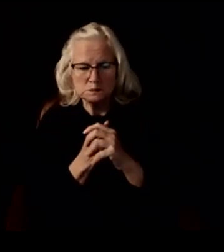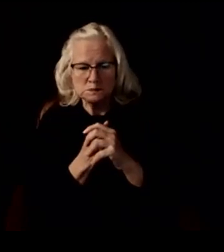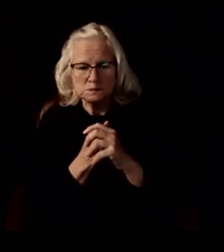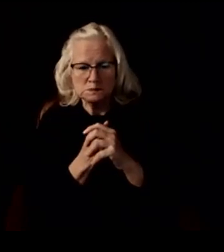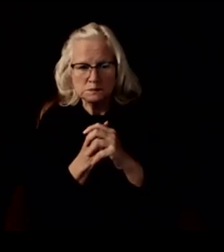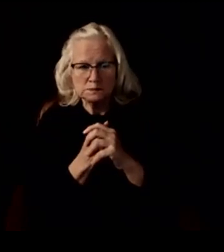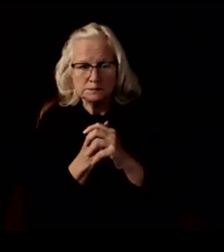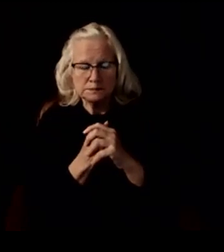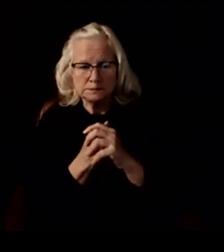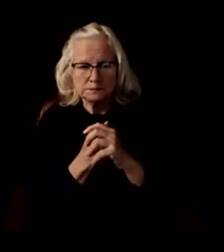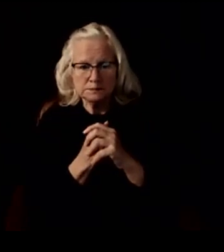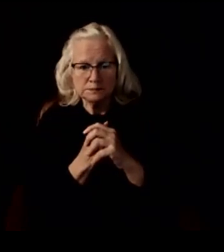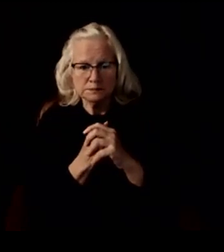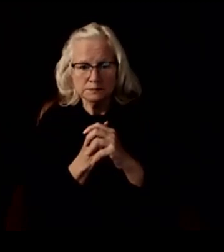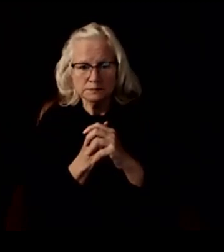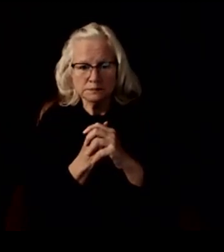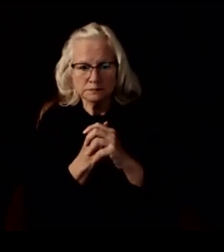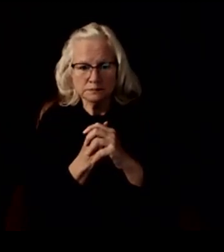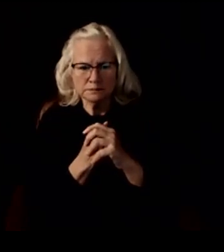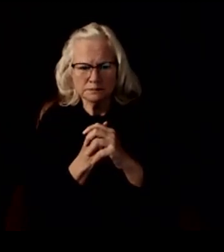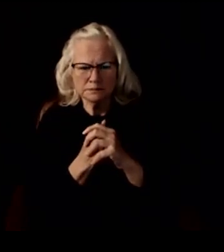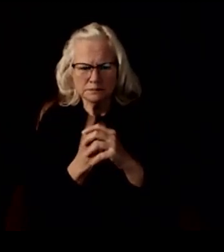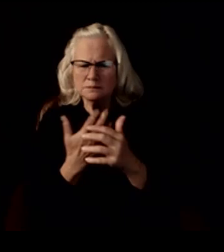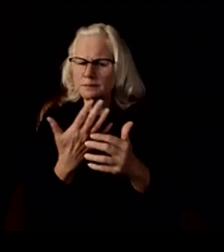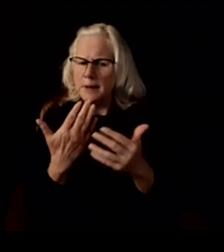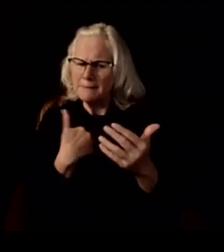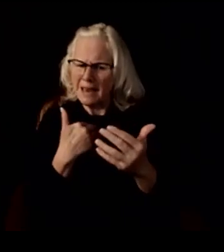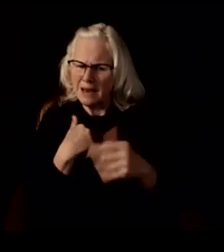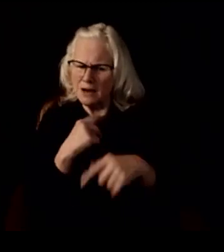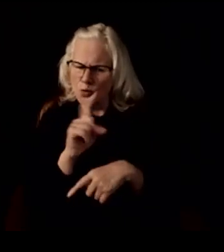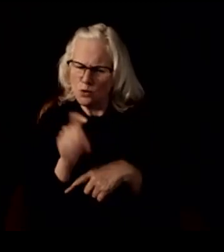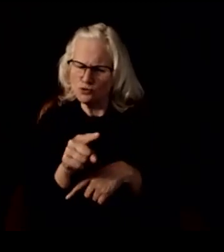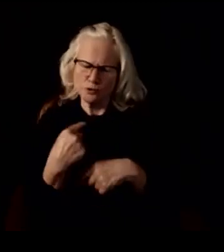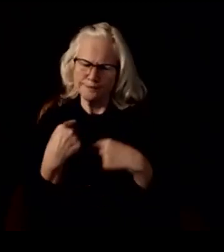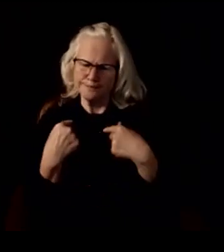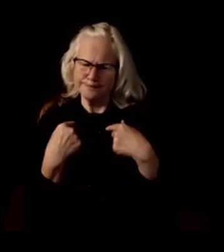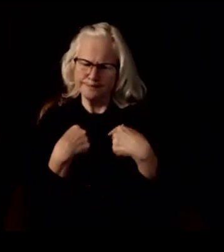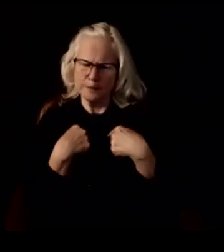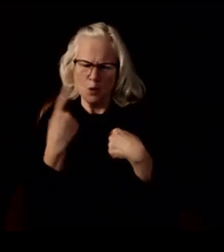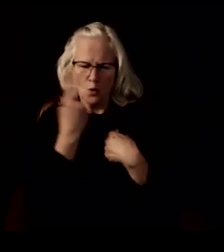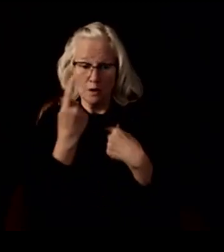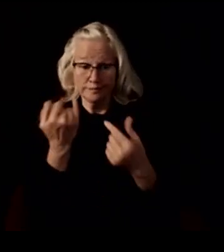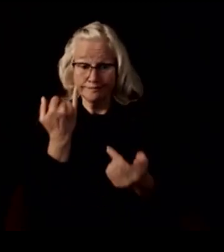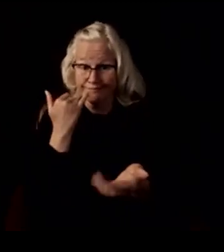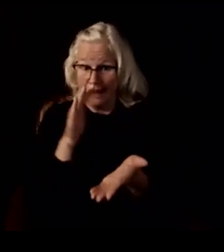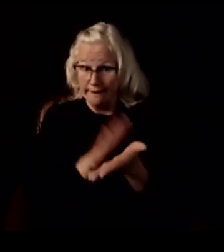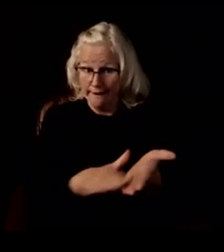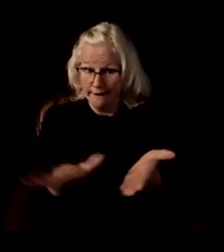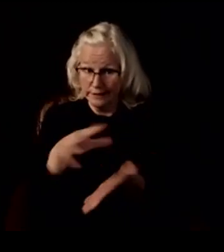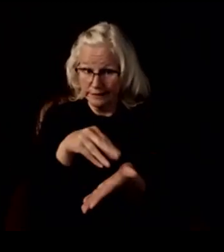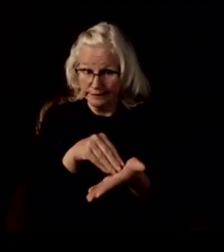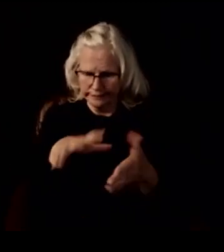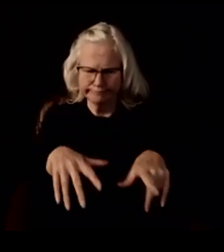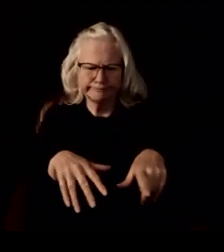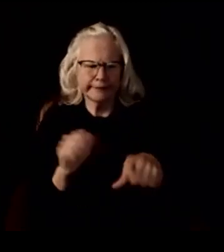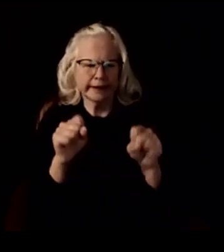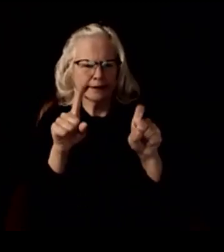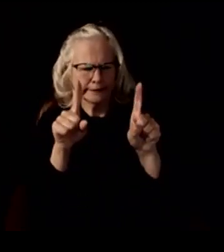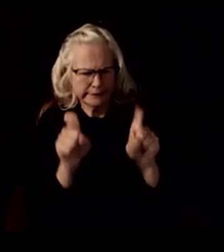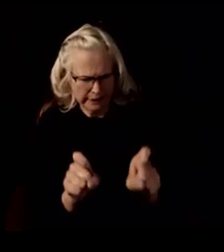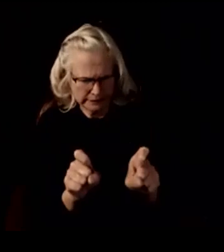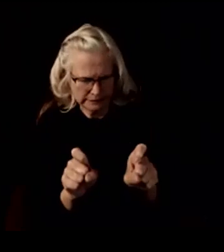Hi, thanks for taking my question. I'm just wondering, if a college student gets tested and is found to have COVID, does the health department